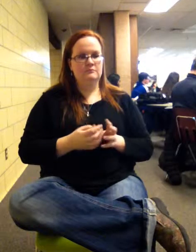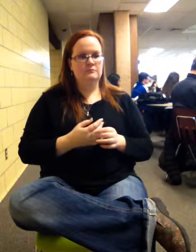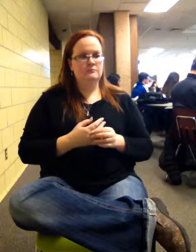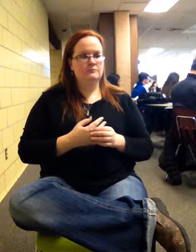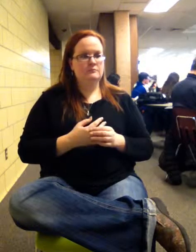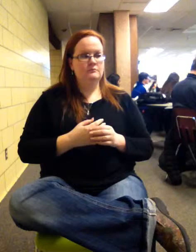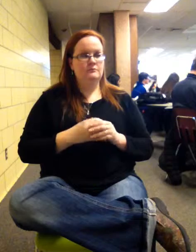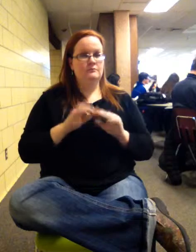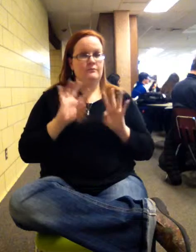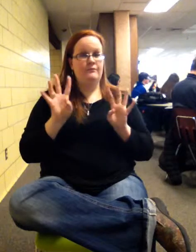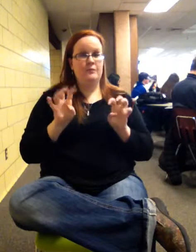Questions, comments?